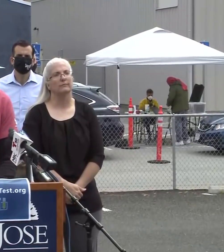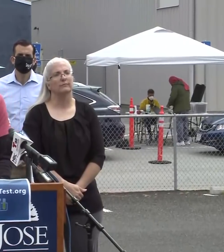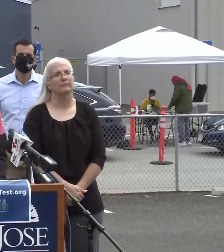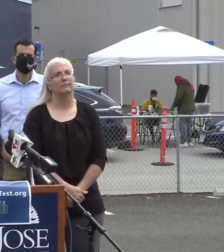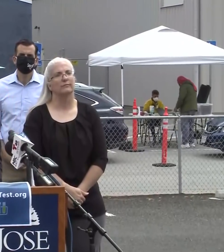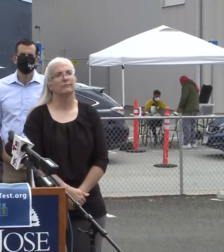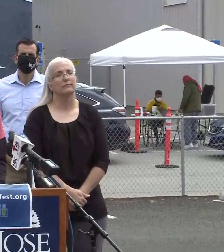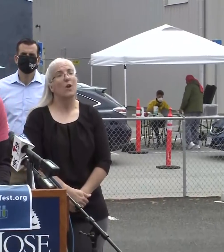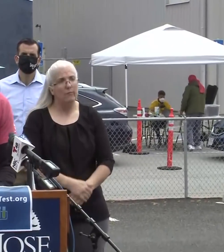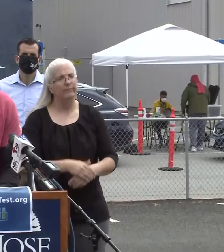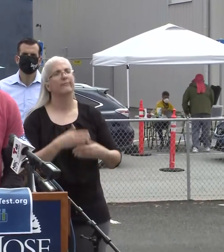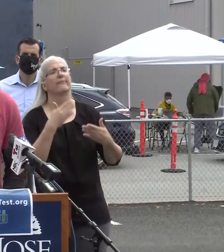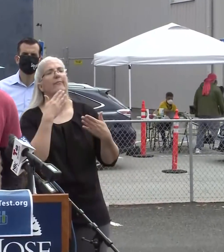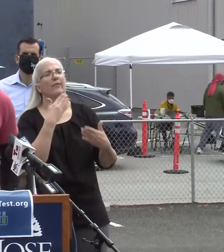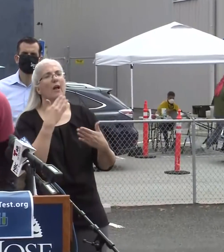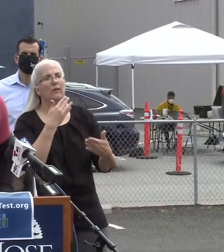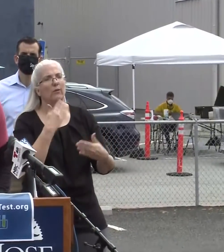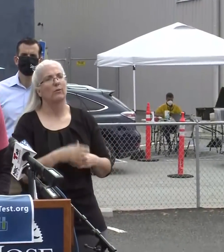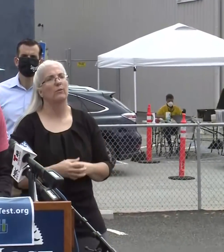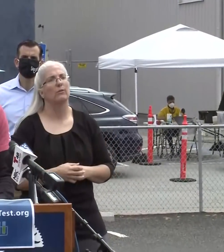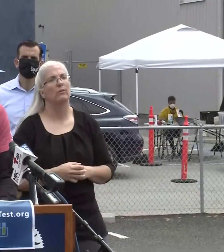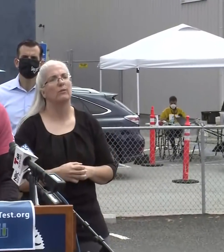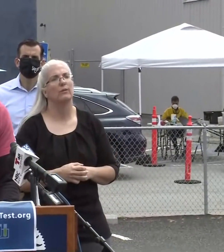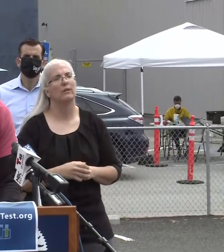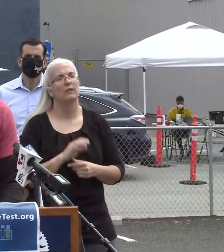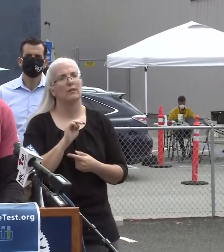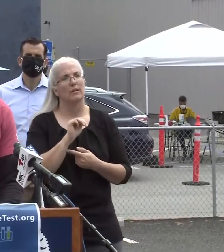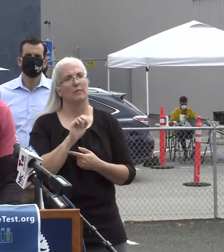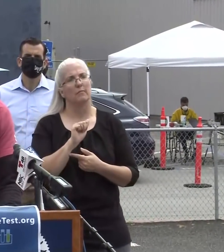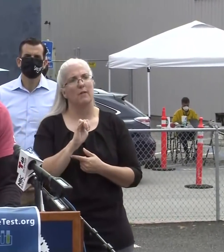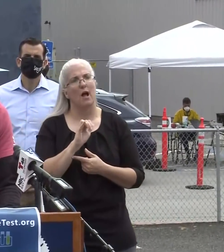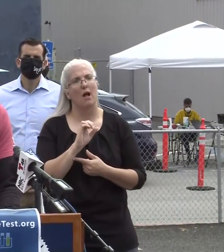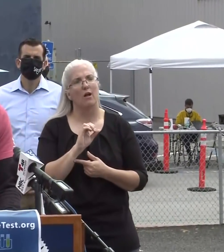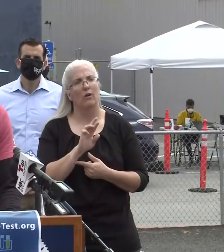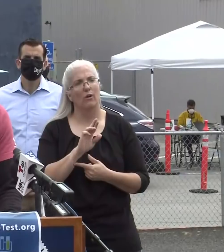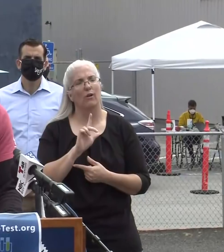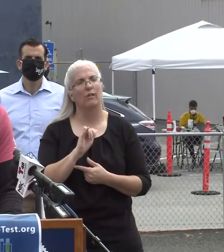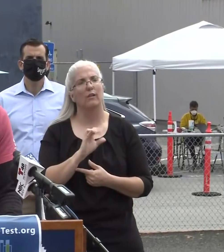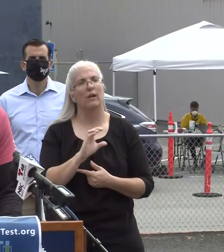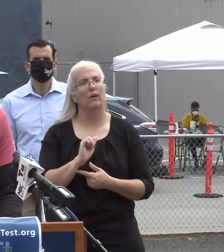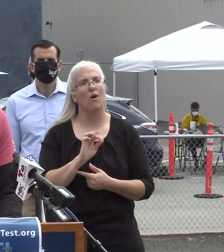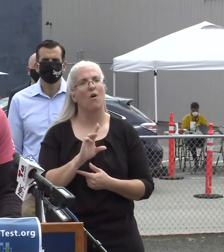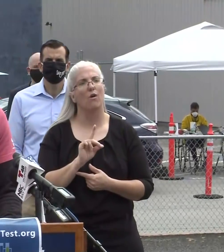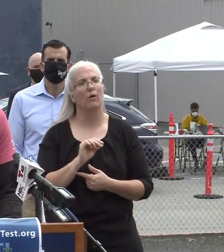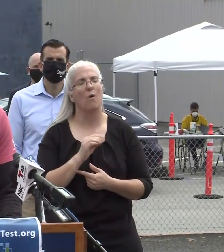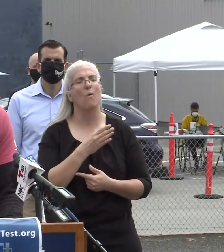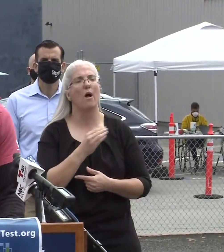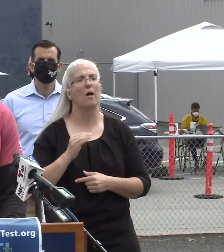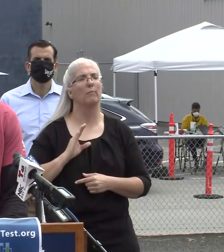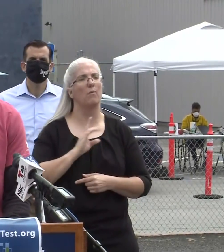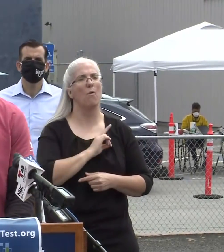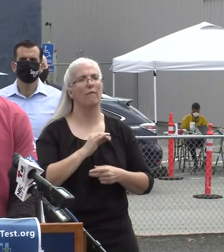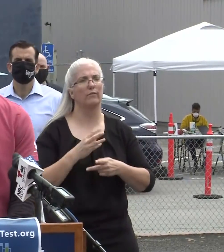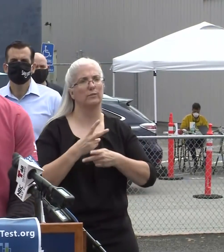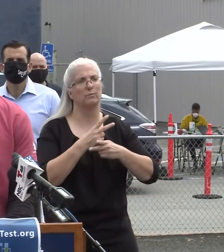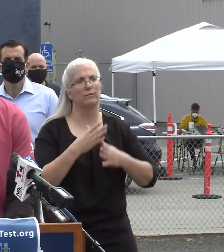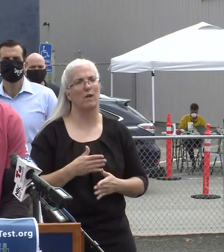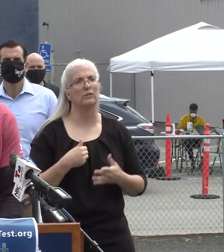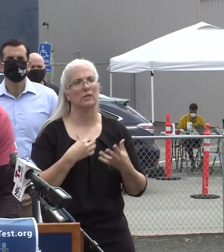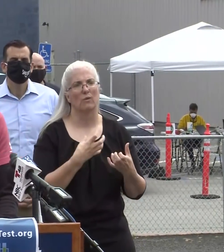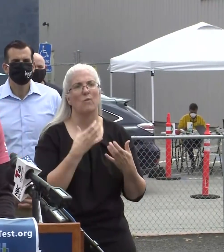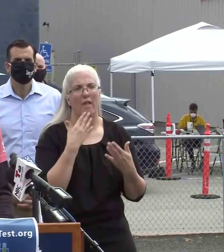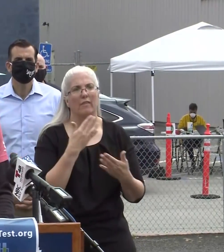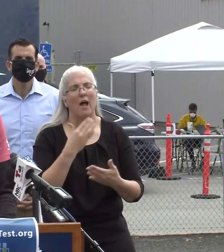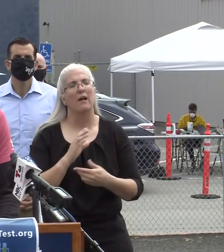Great. Thank you, Mayor Liccardo and Board of Supervisors President Cindy Chavez. I wanted to start by expressing